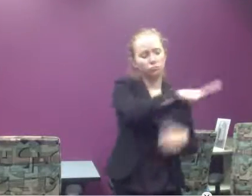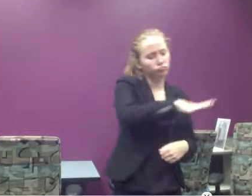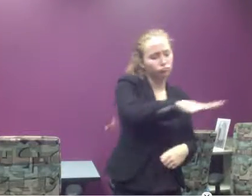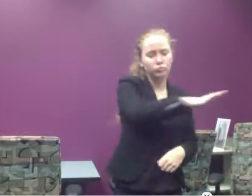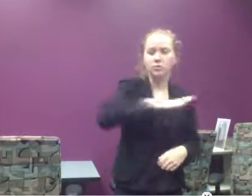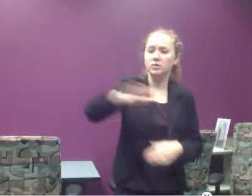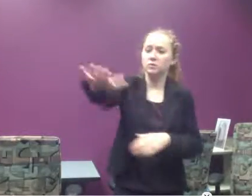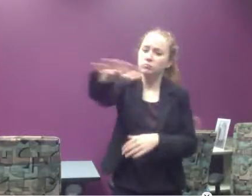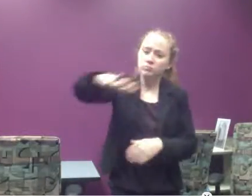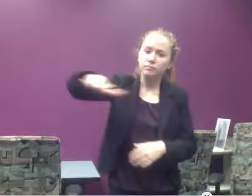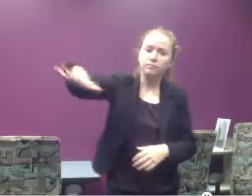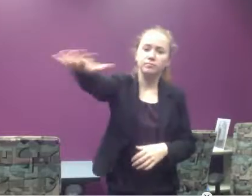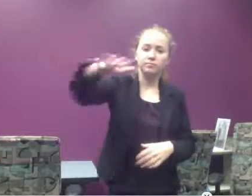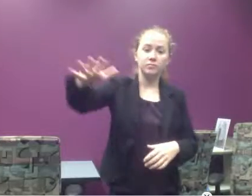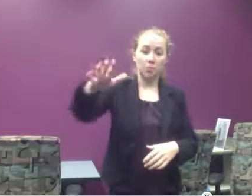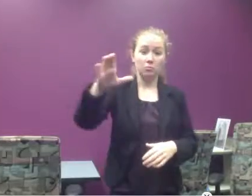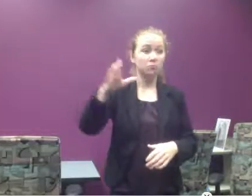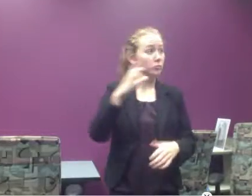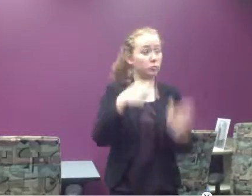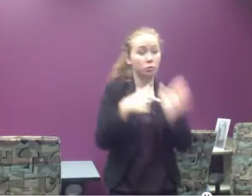She loved both areas.